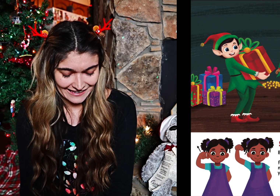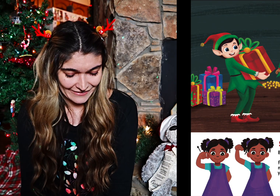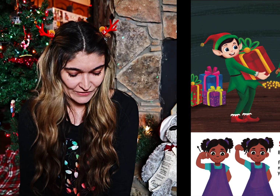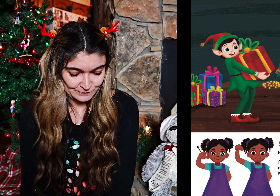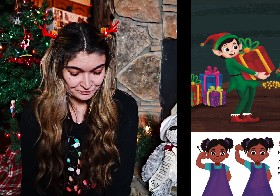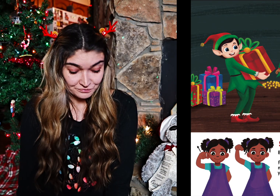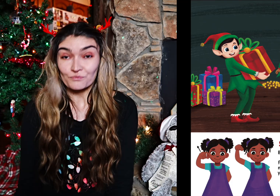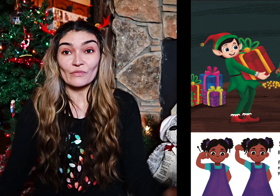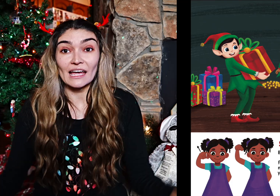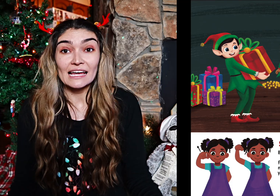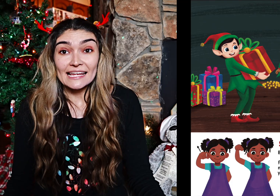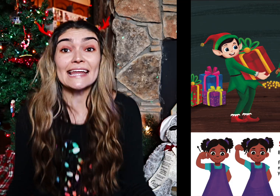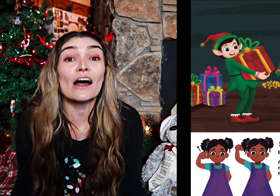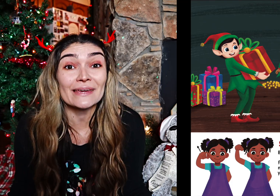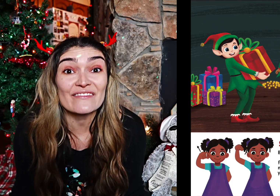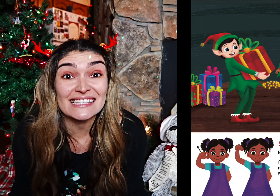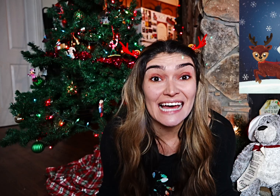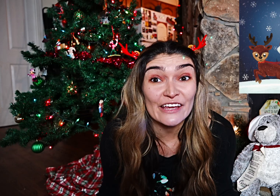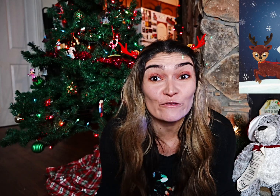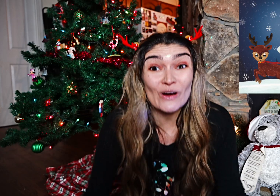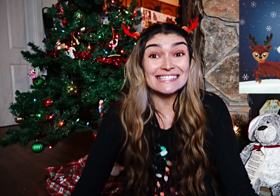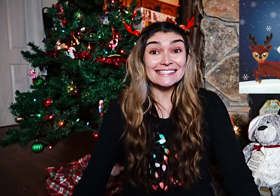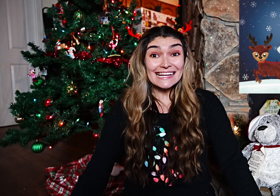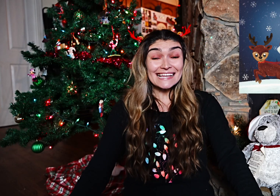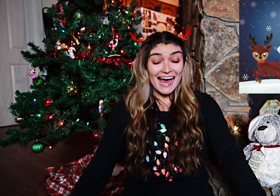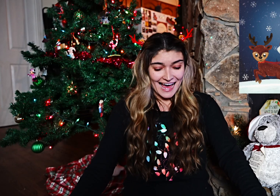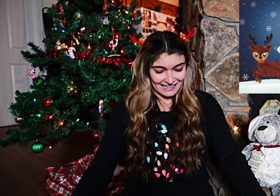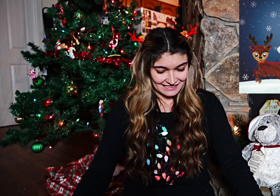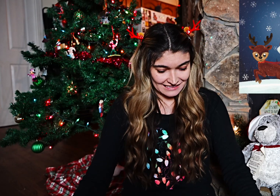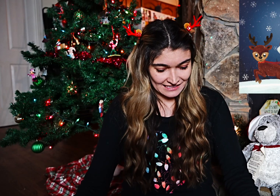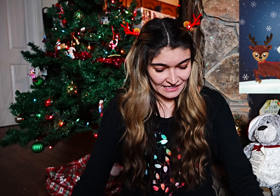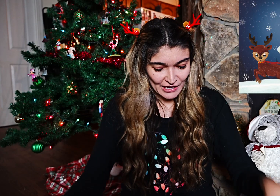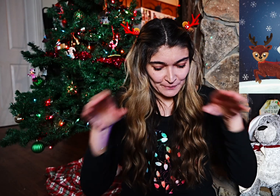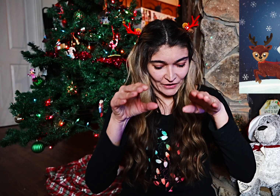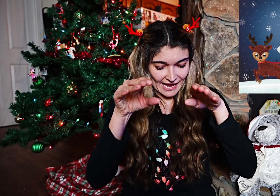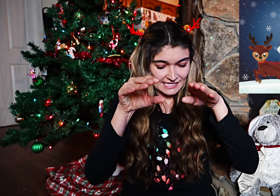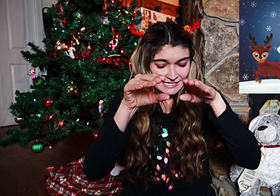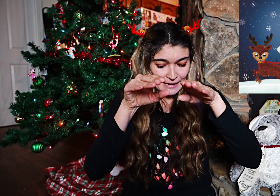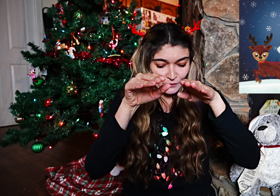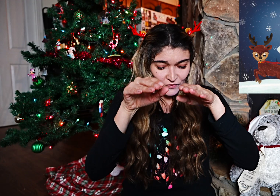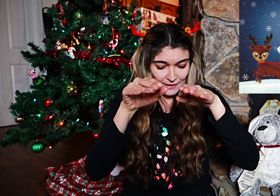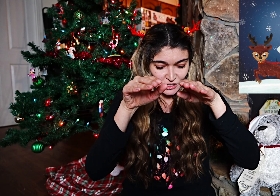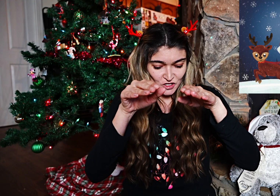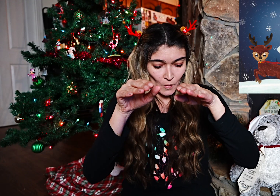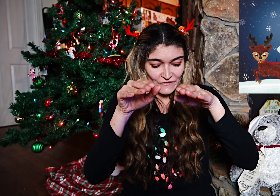Eve. Now we have the sign for Santa. Cup your hands and move them to show off the